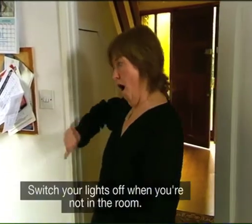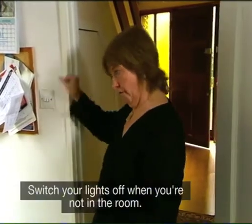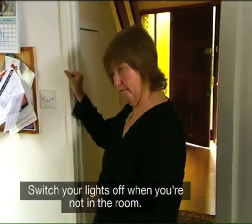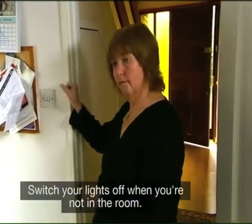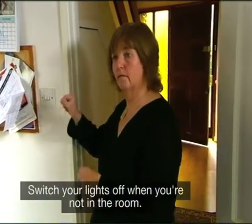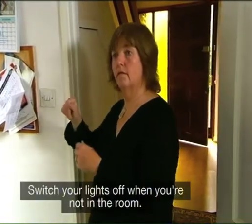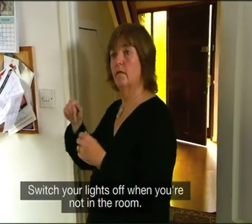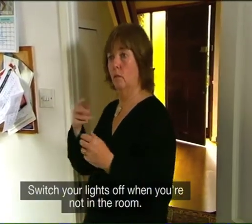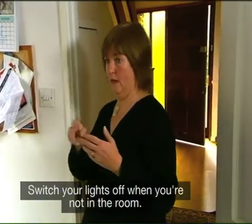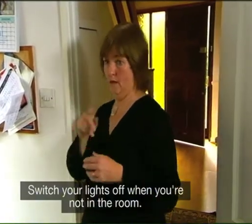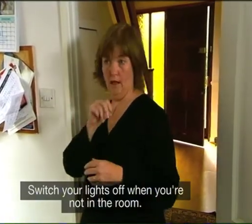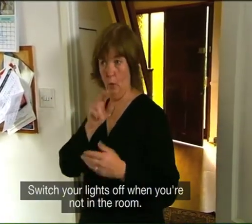Switch your lights off when you're not in the room.